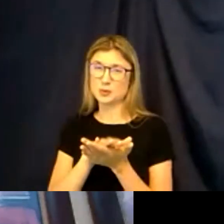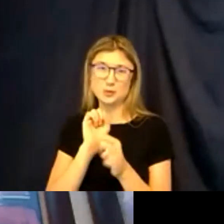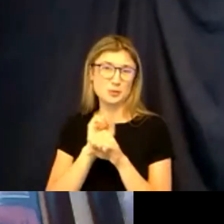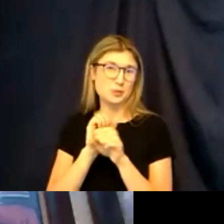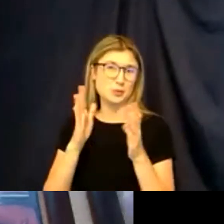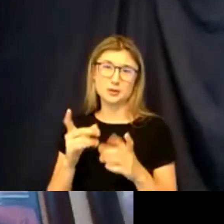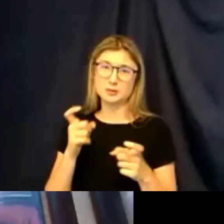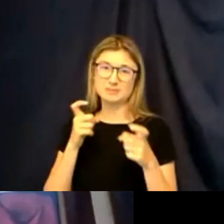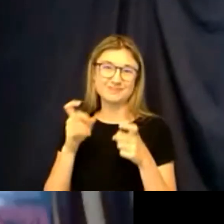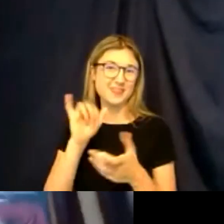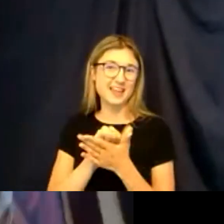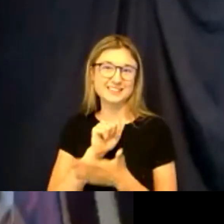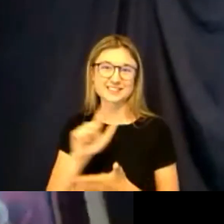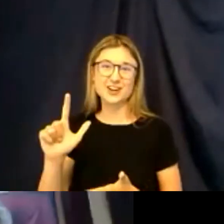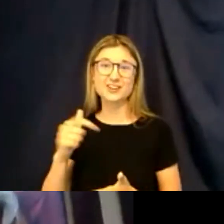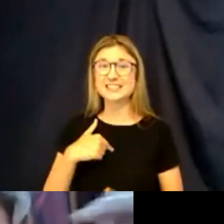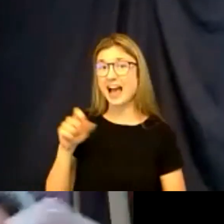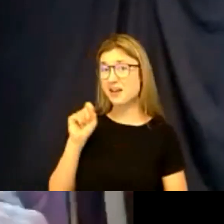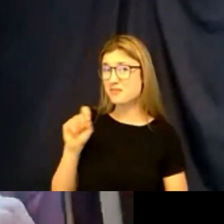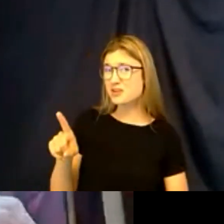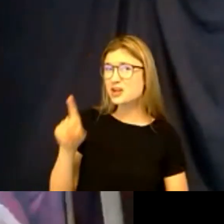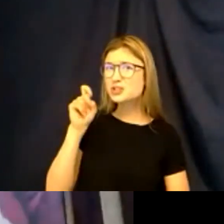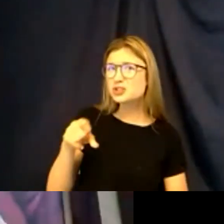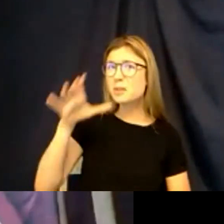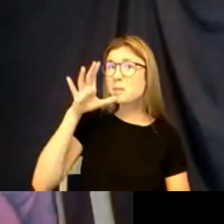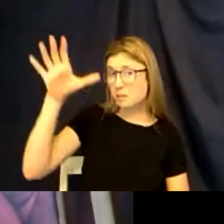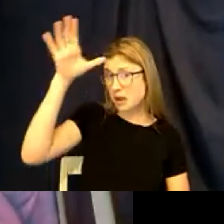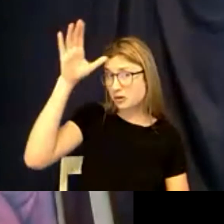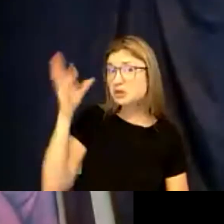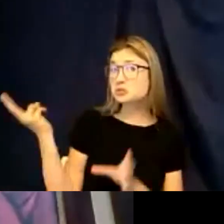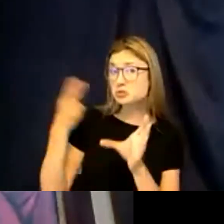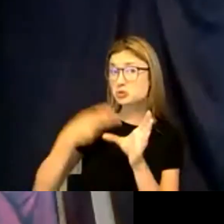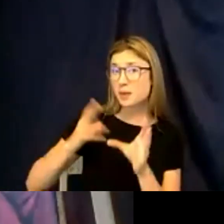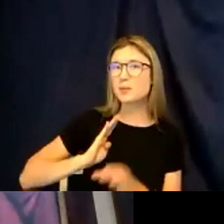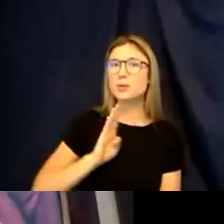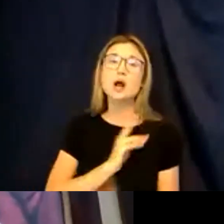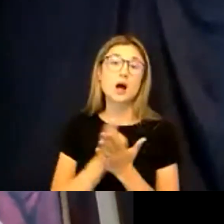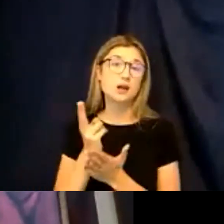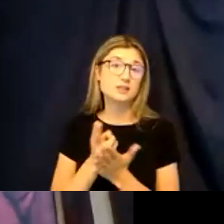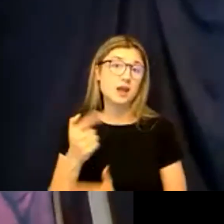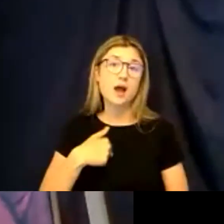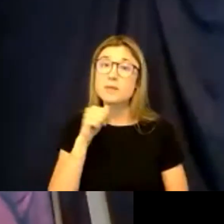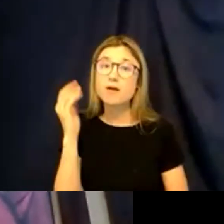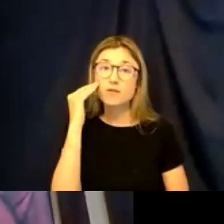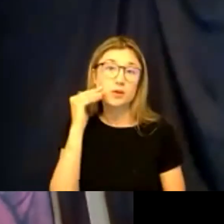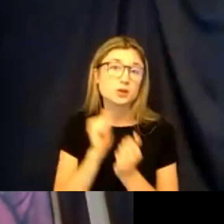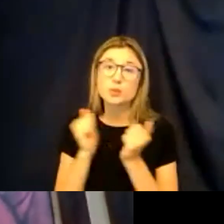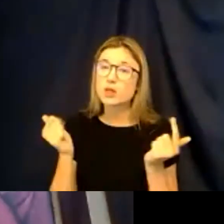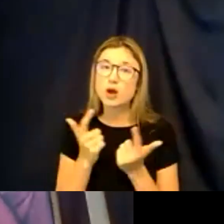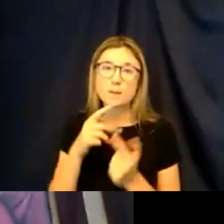on there? Because I'll tell you, I'm not real familiar with it since my daughter graduated over 20 years ago.